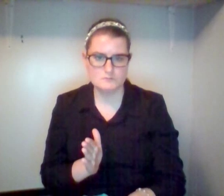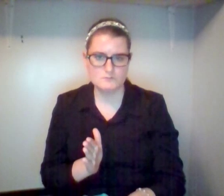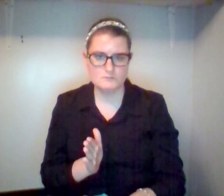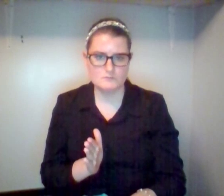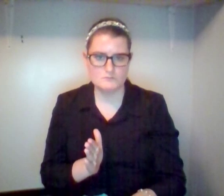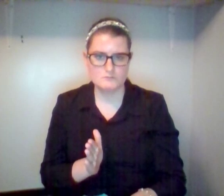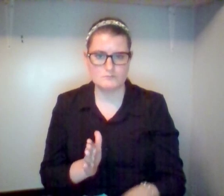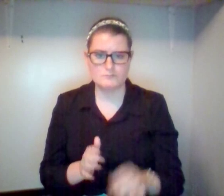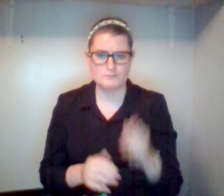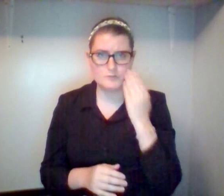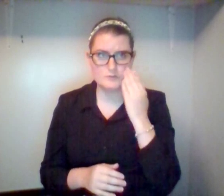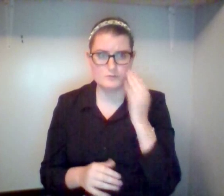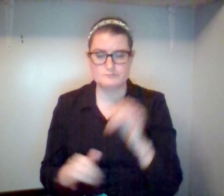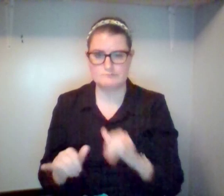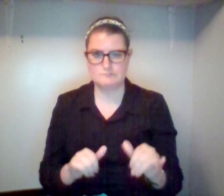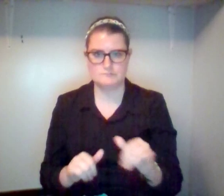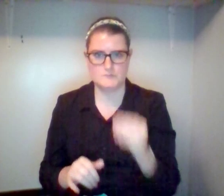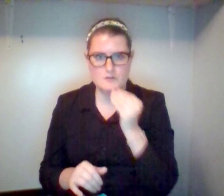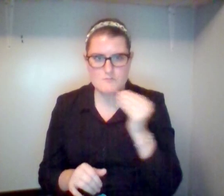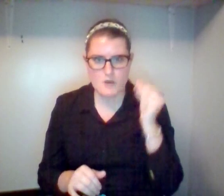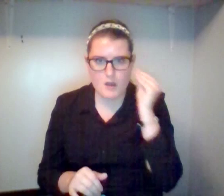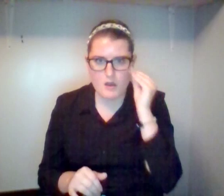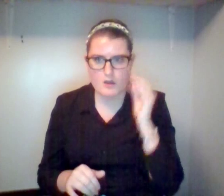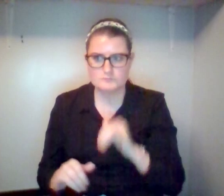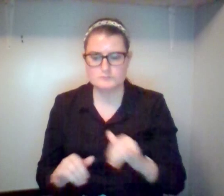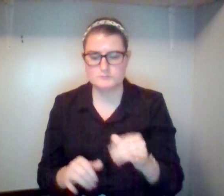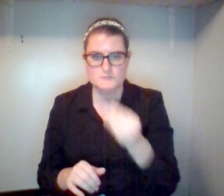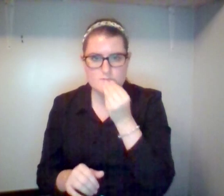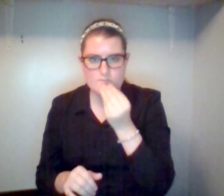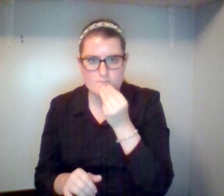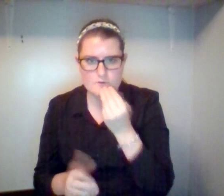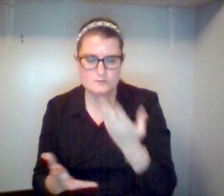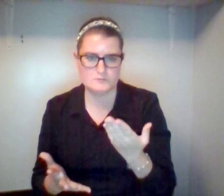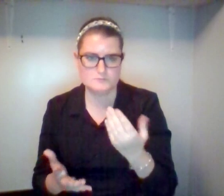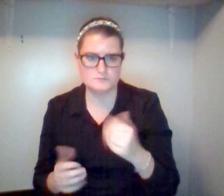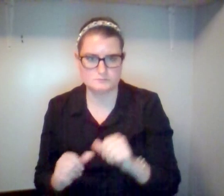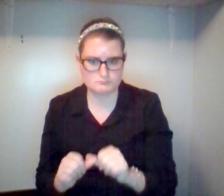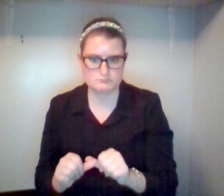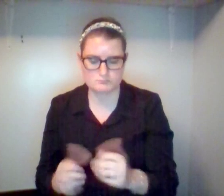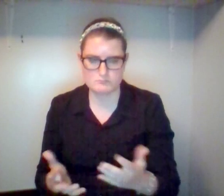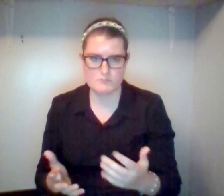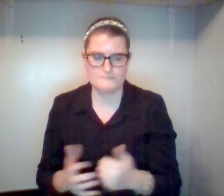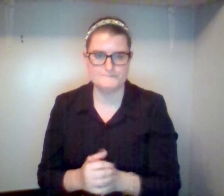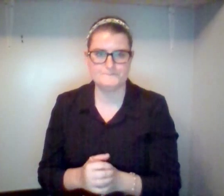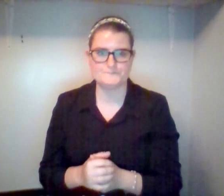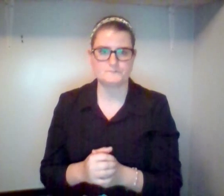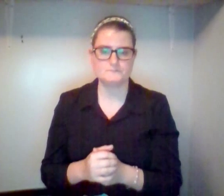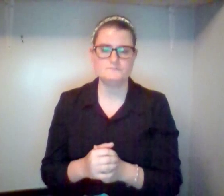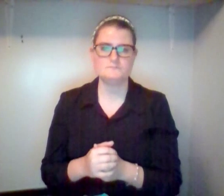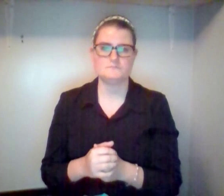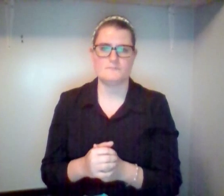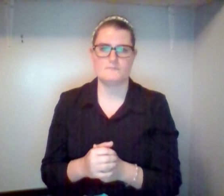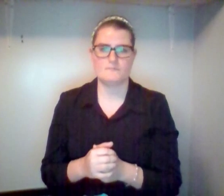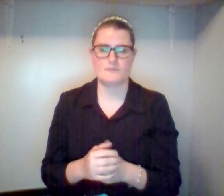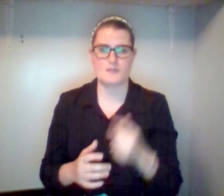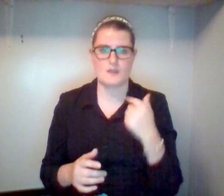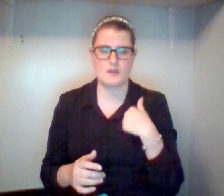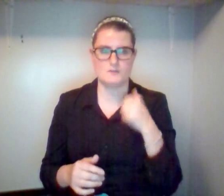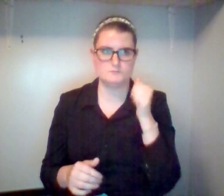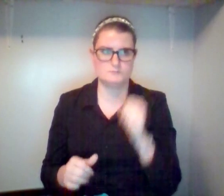to help us through tough times, not just be rejected because there are tough times. And so, boy, I remember how it was with me and Noelle.